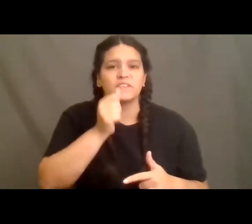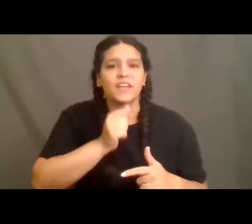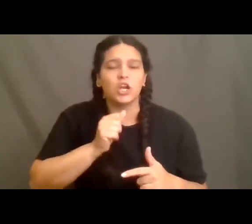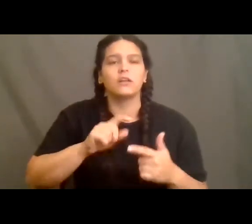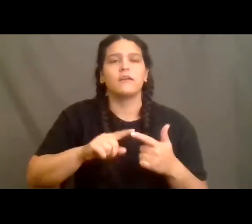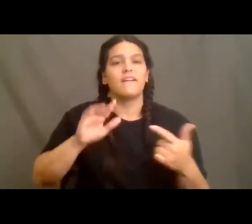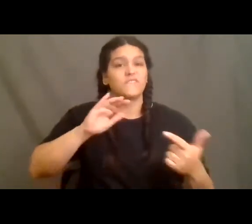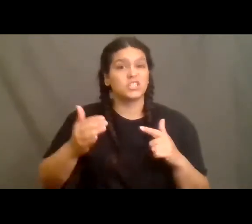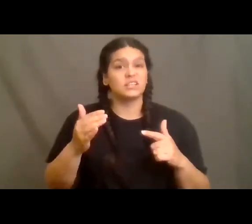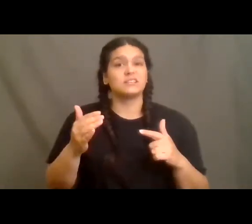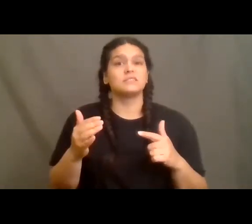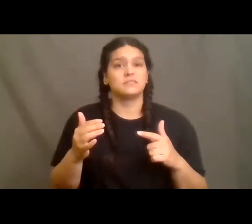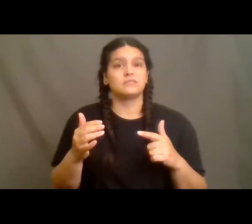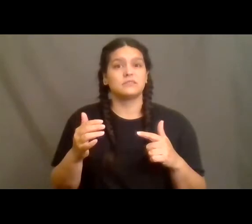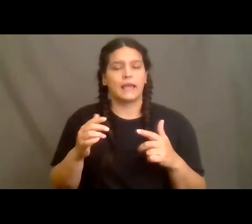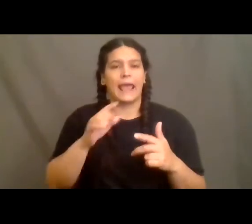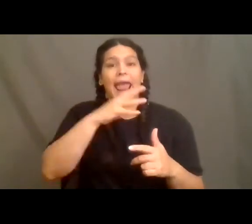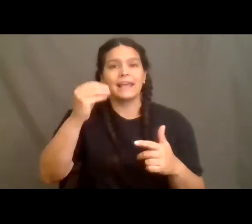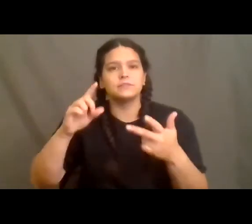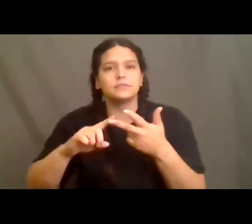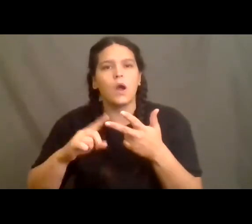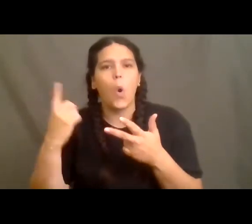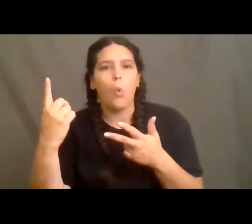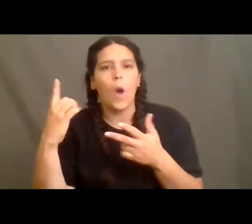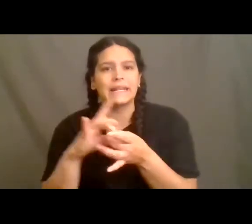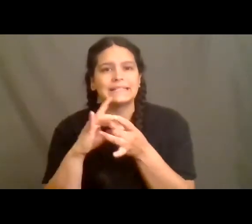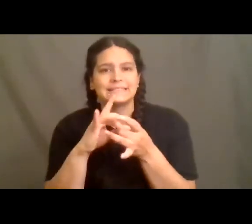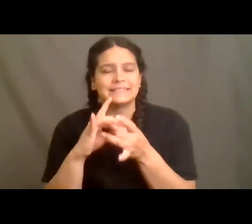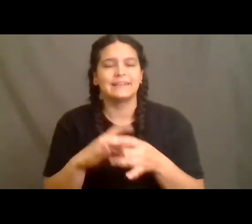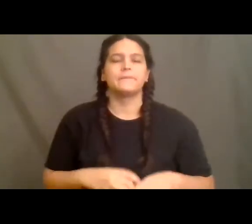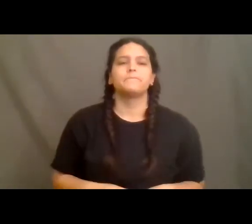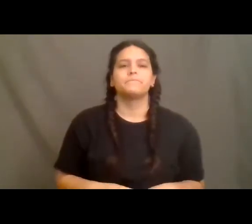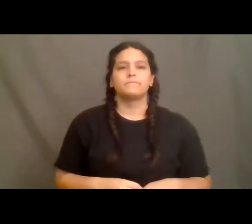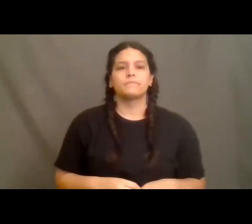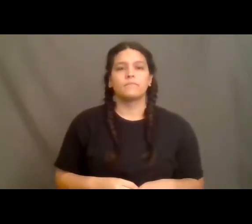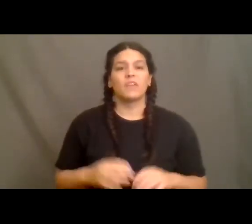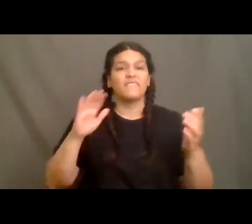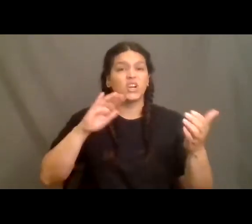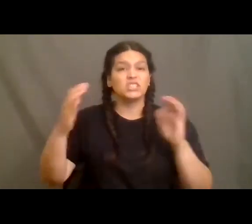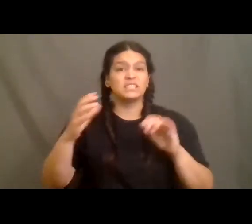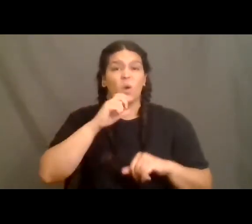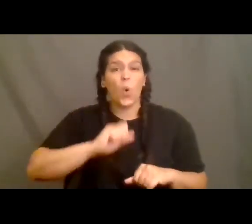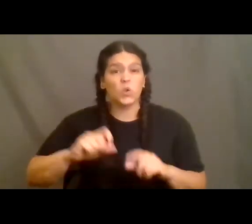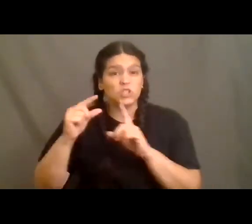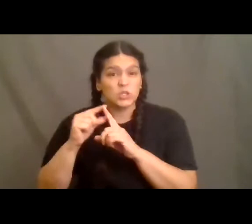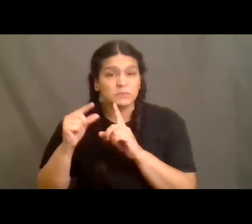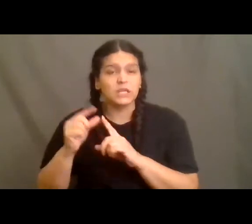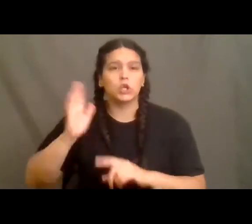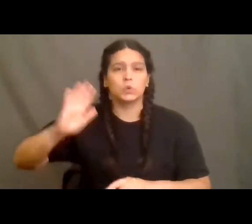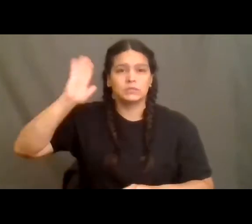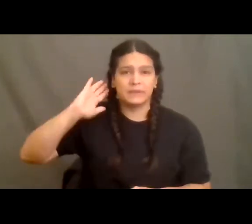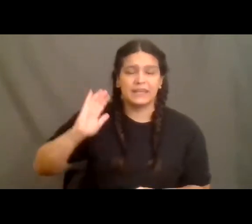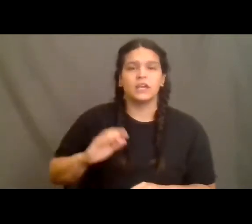term, which just for educational purposes, I will share with you, it was used to be Na Kejini or